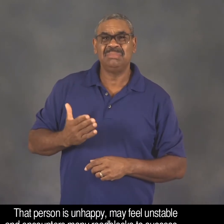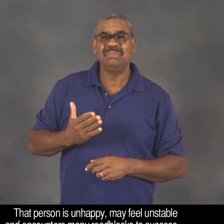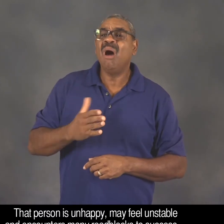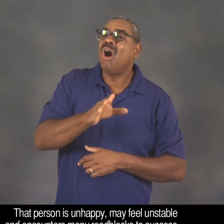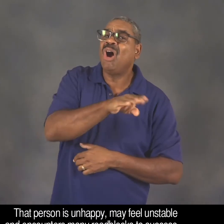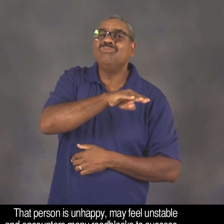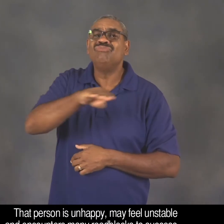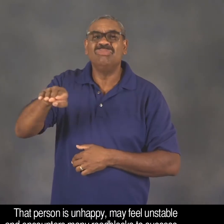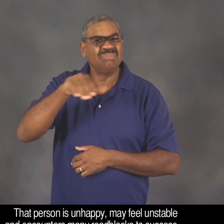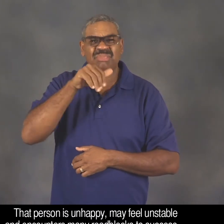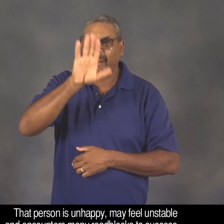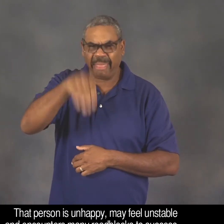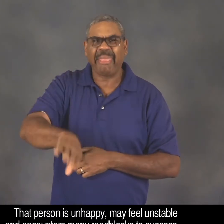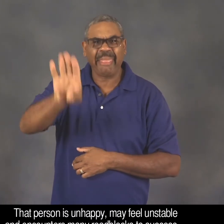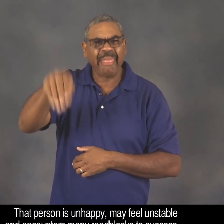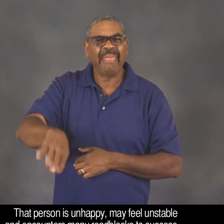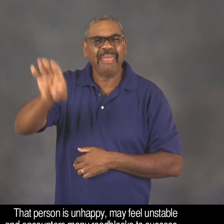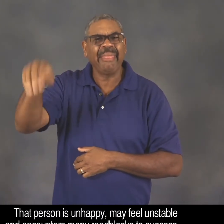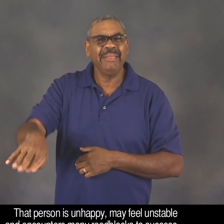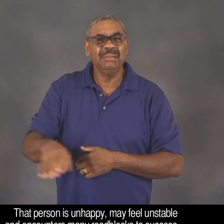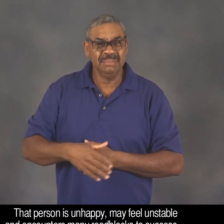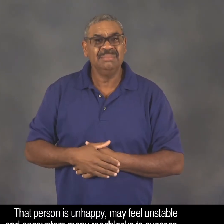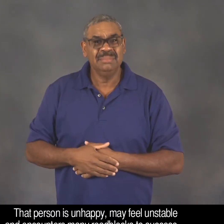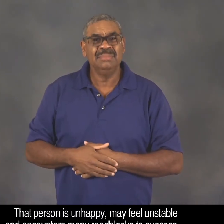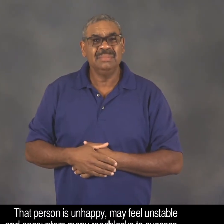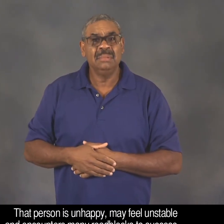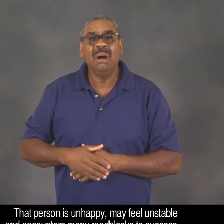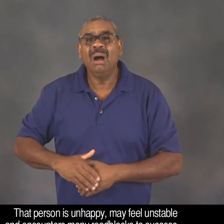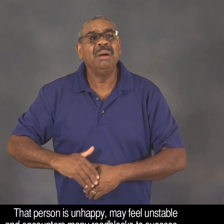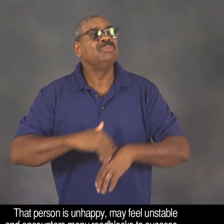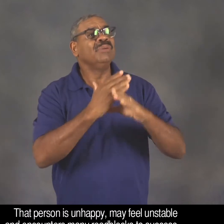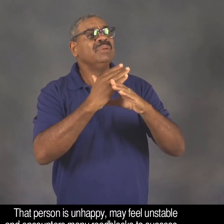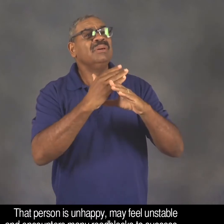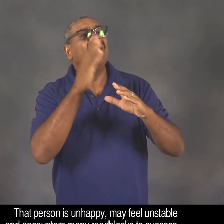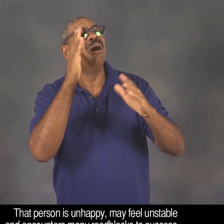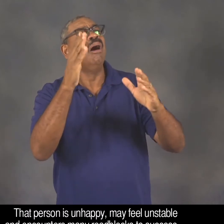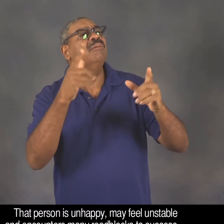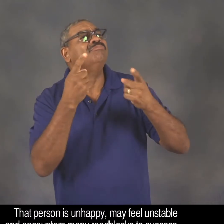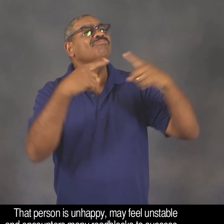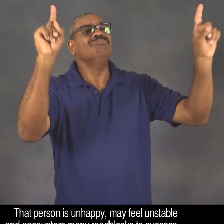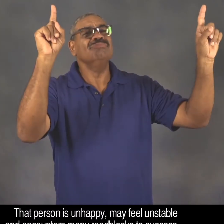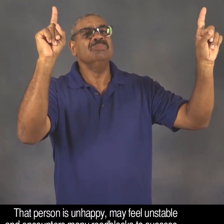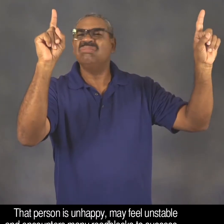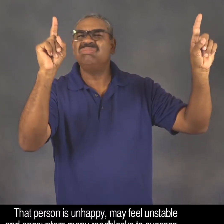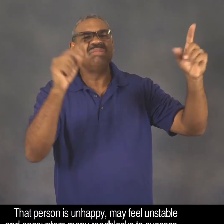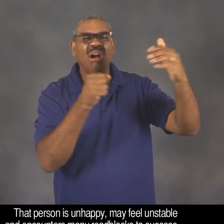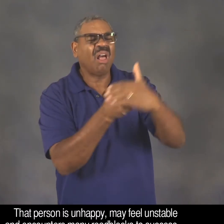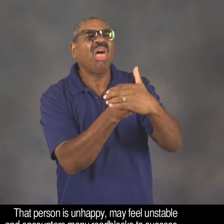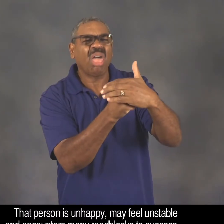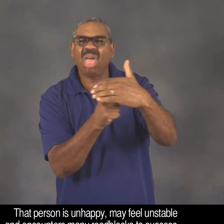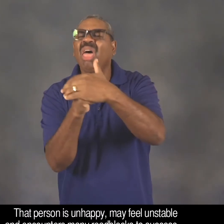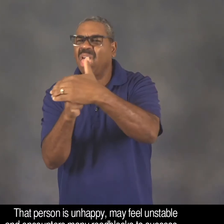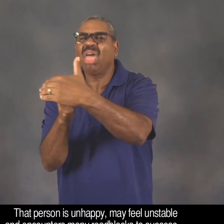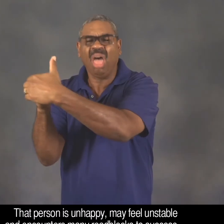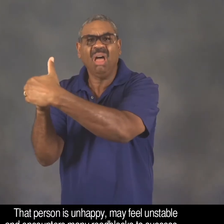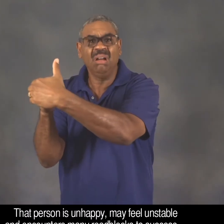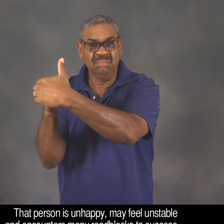That person is unhappy, may feel unstable, and encounters many roadblocks to